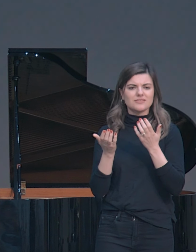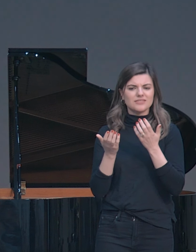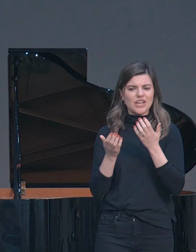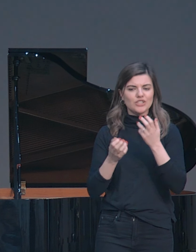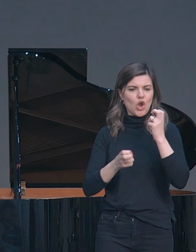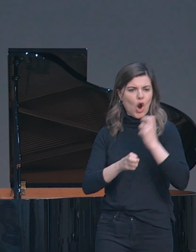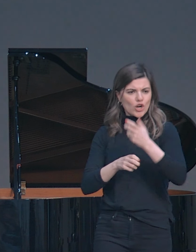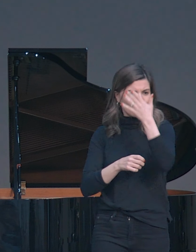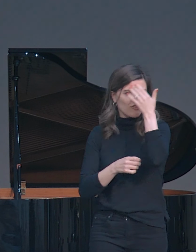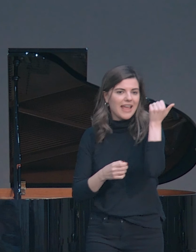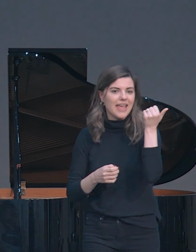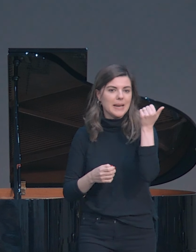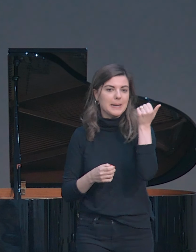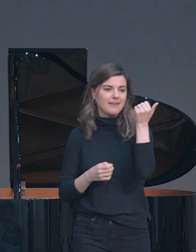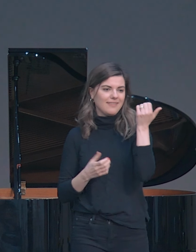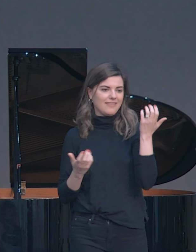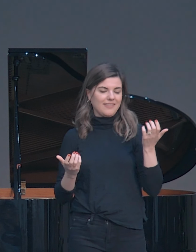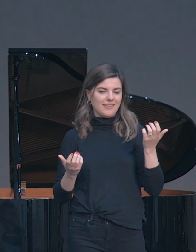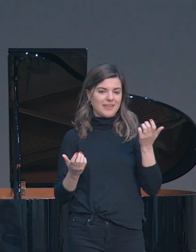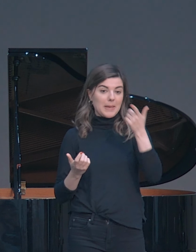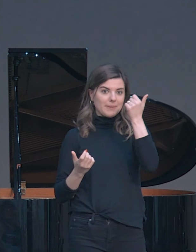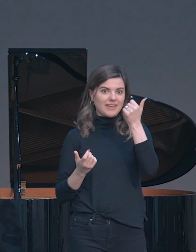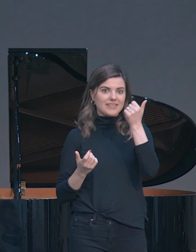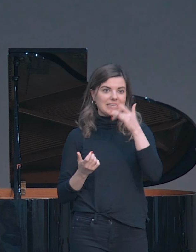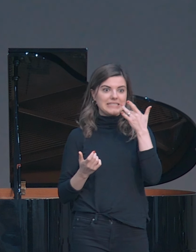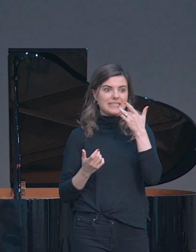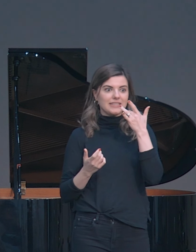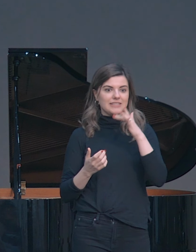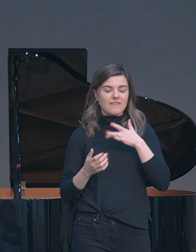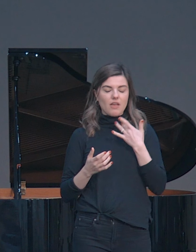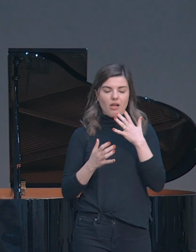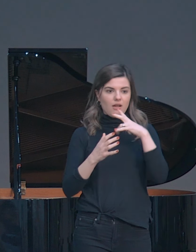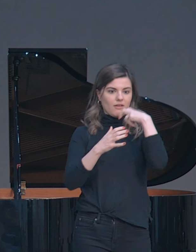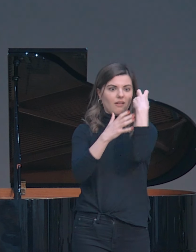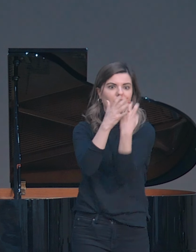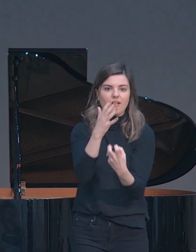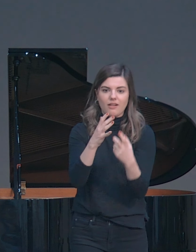forget because it's easy to get caught up in praise.